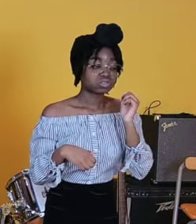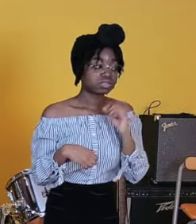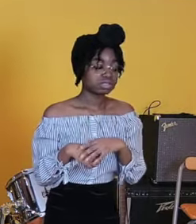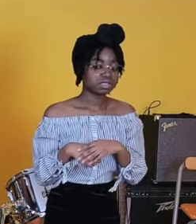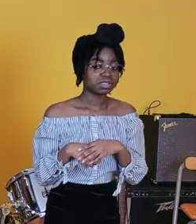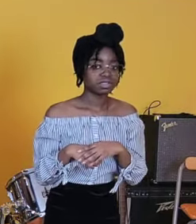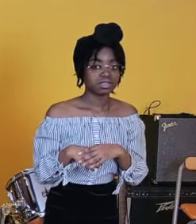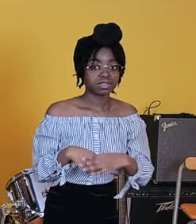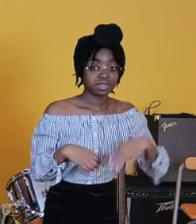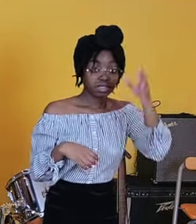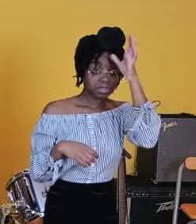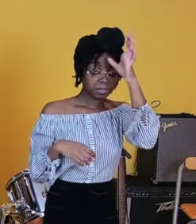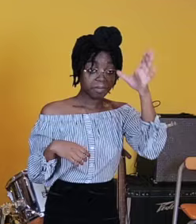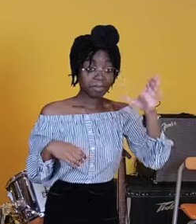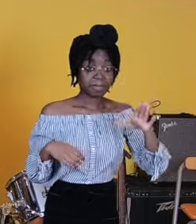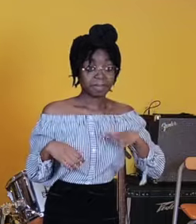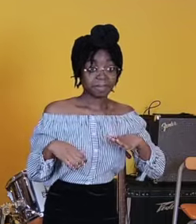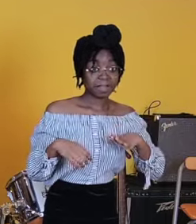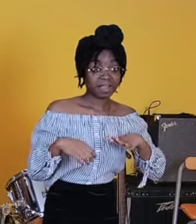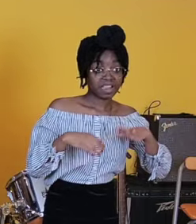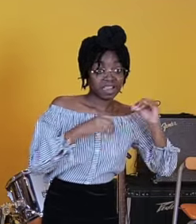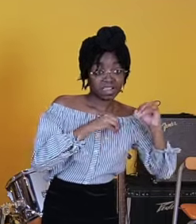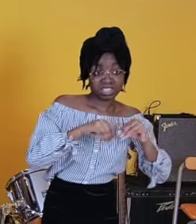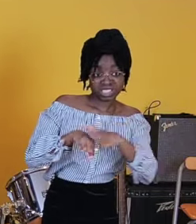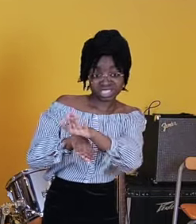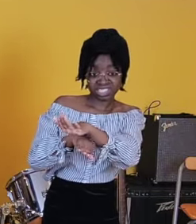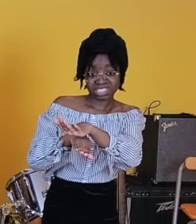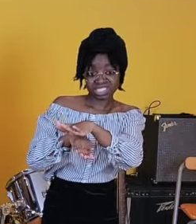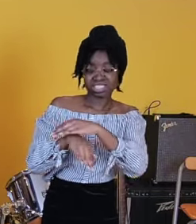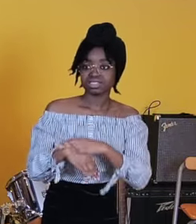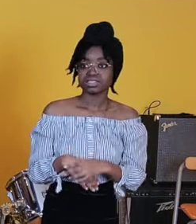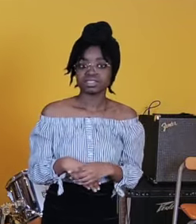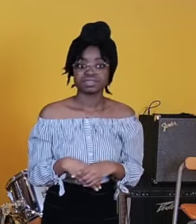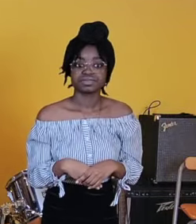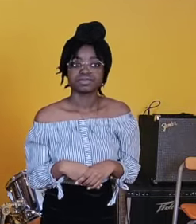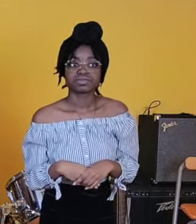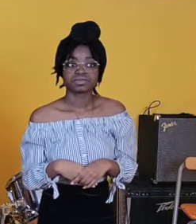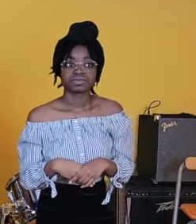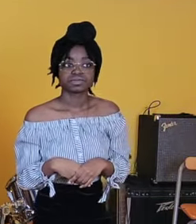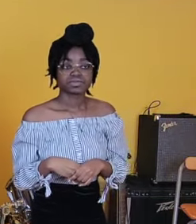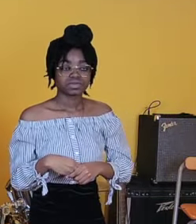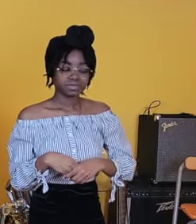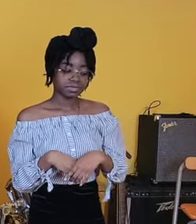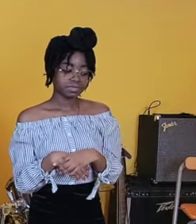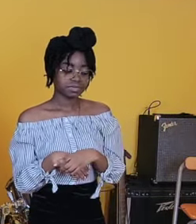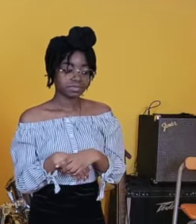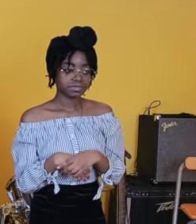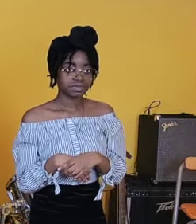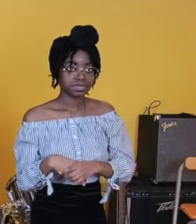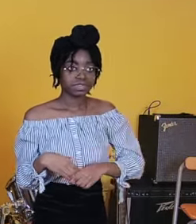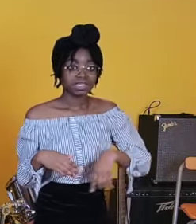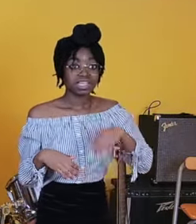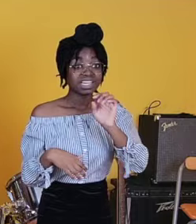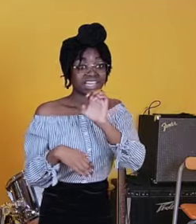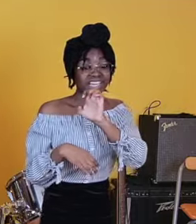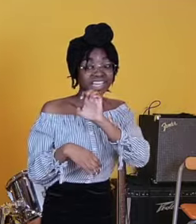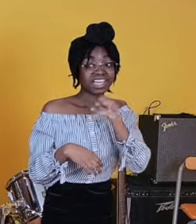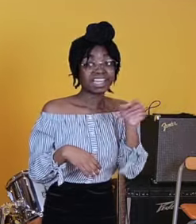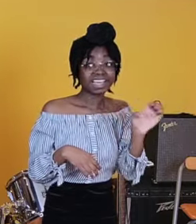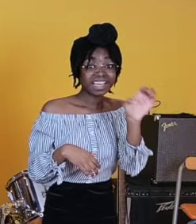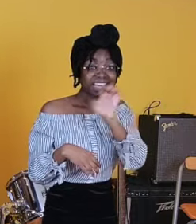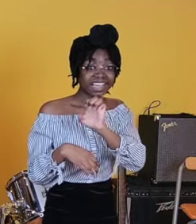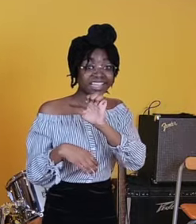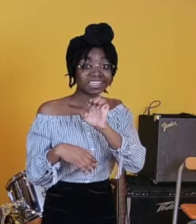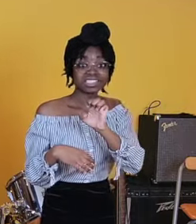that? God drove out the man, and he placed at the east of the Garden of Eden cherubims and